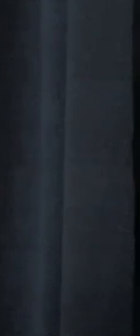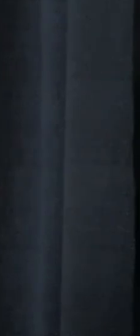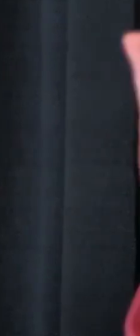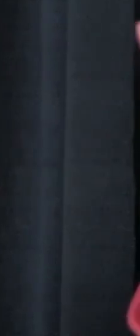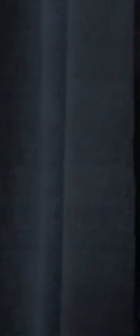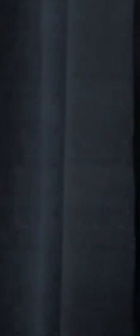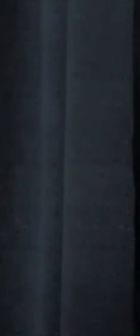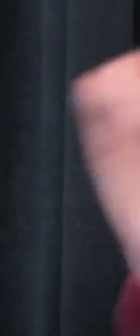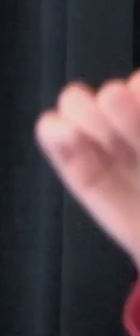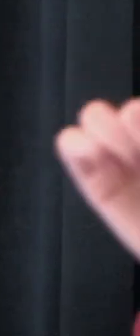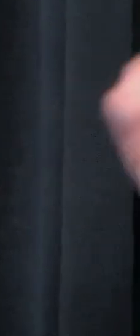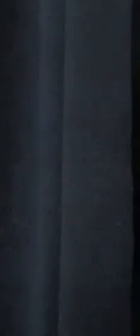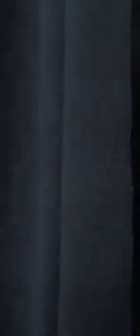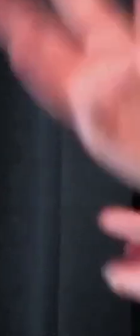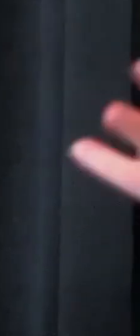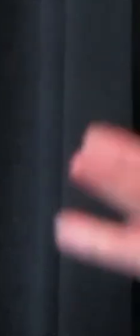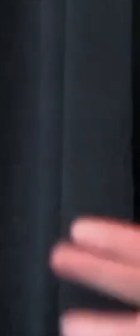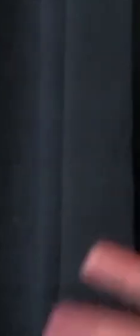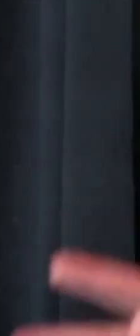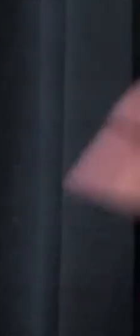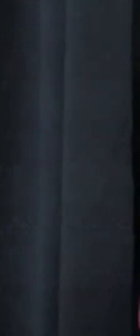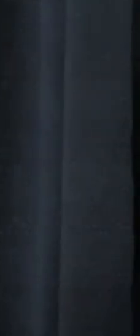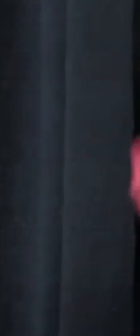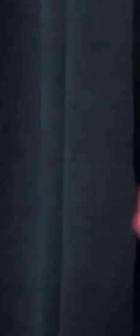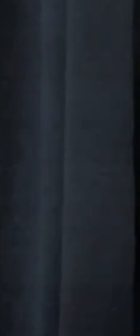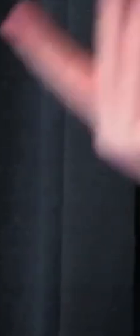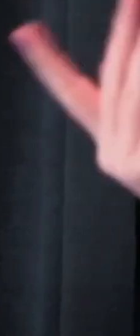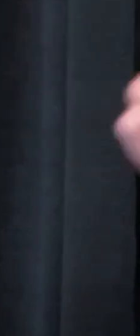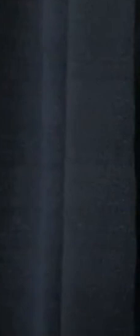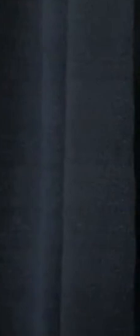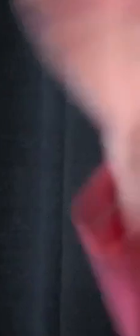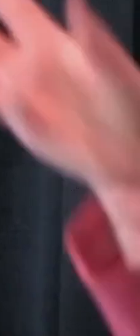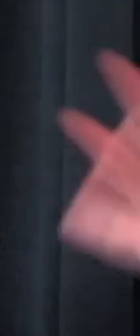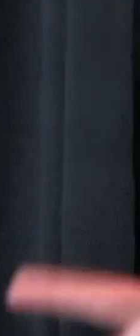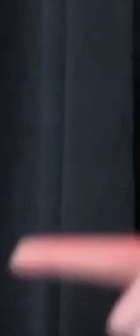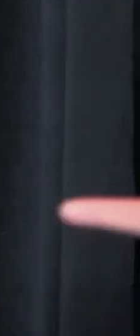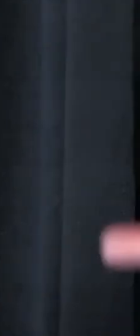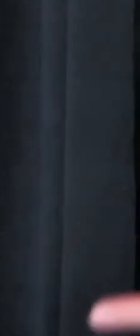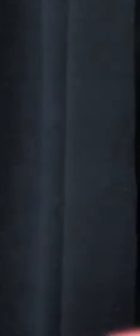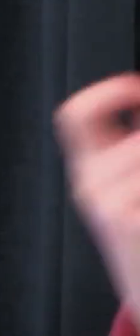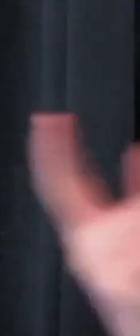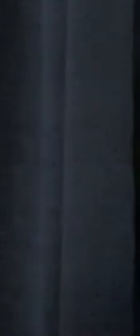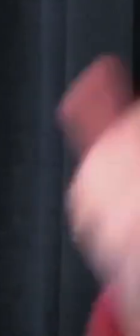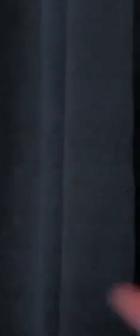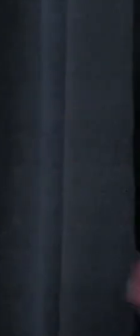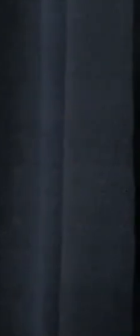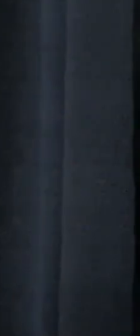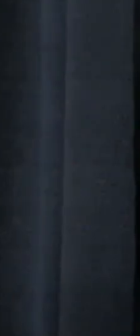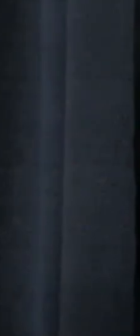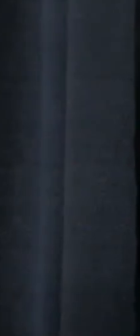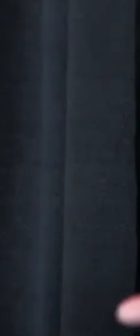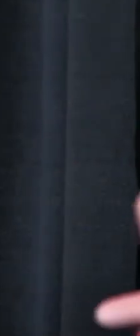inspired by your work. And I also look forward to the fact that your work is going to be there for hundreds of years to come in our